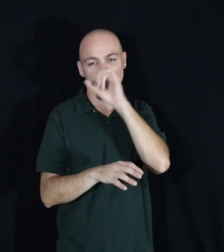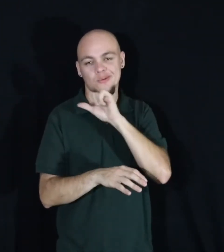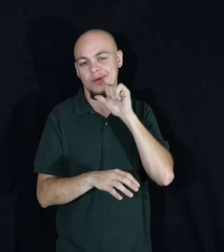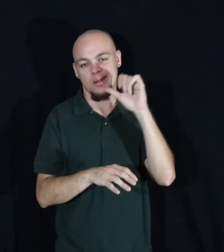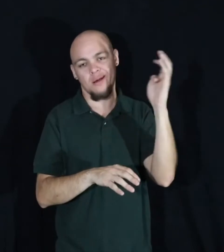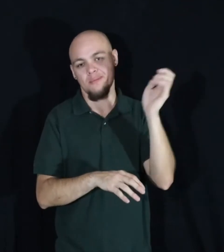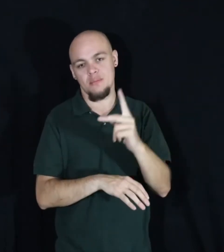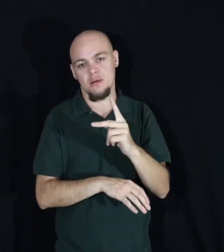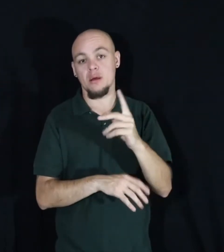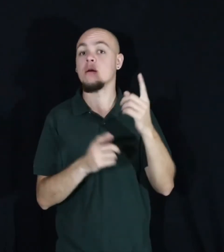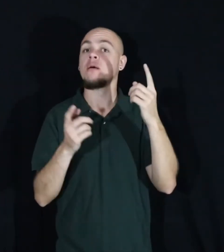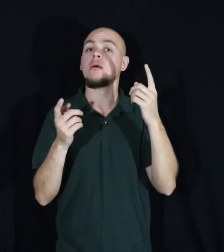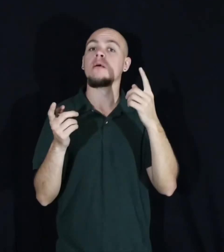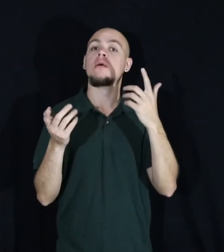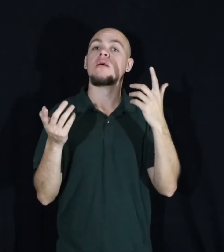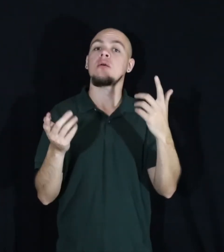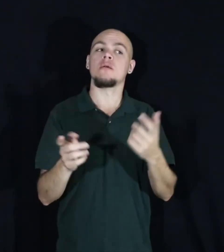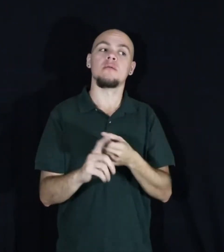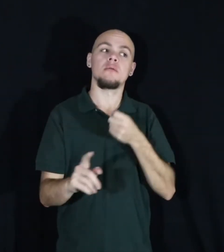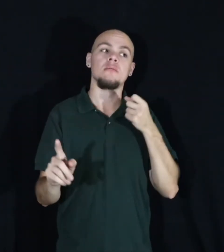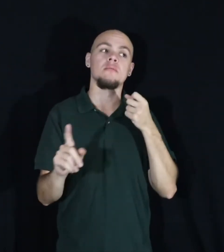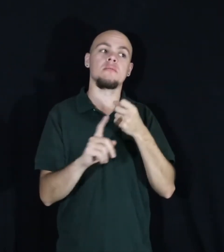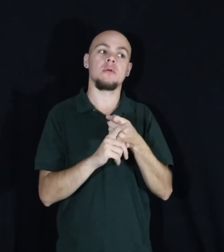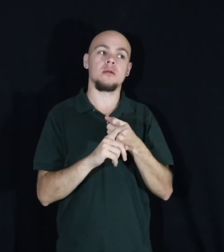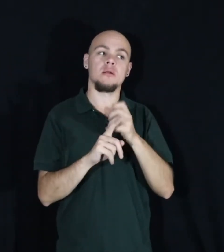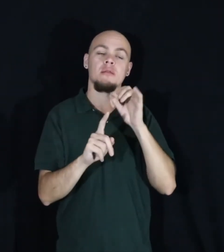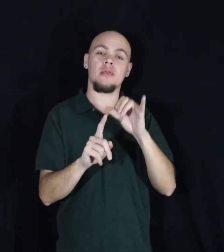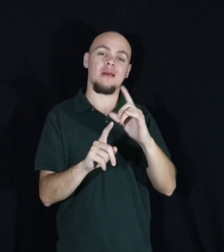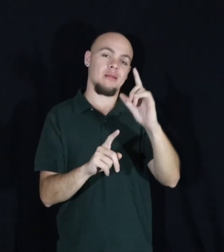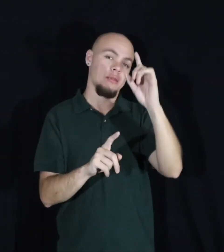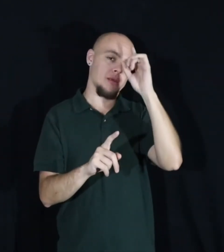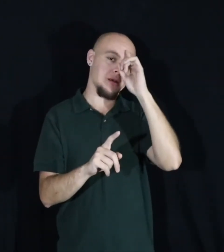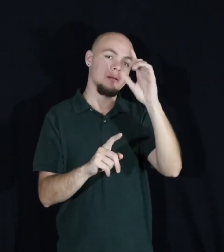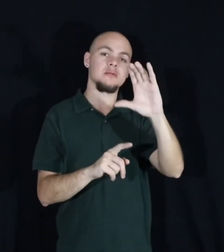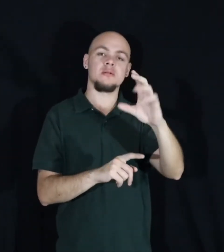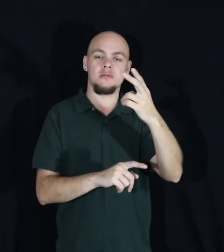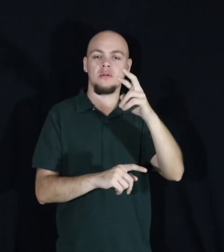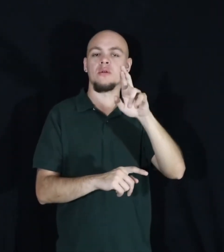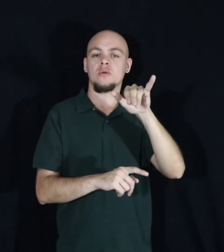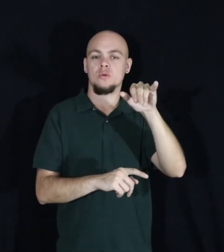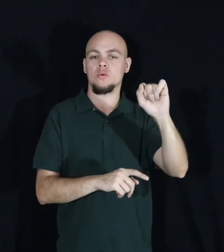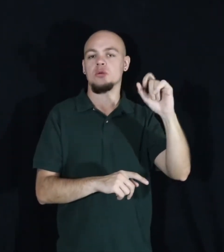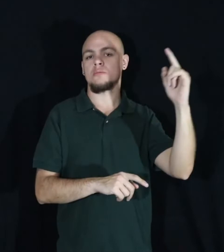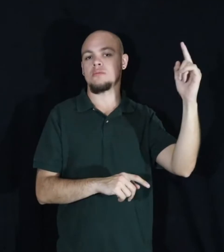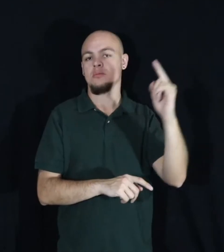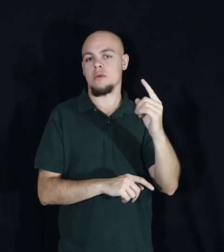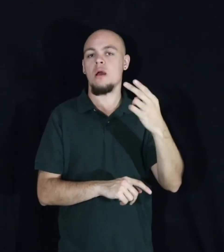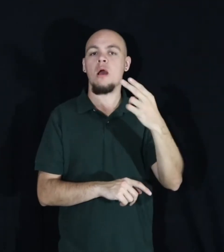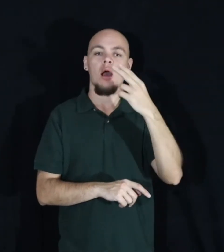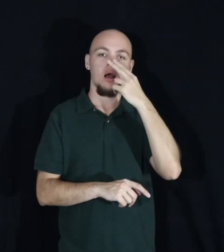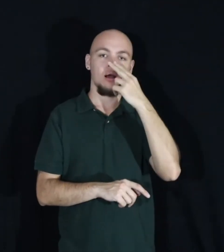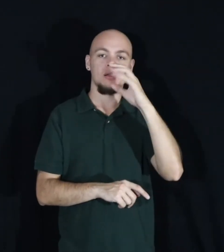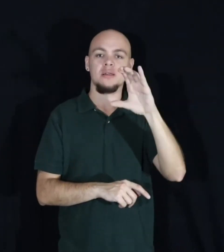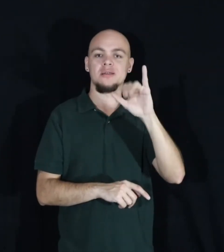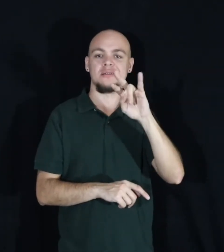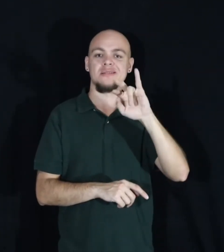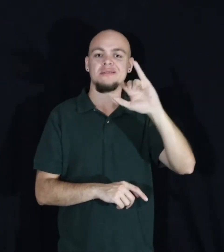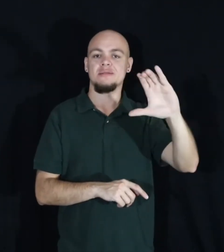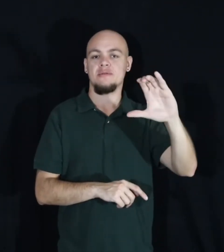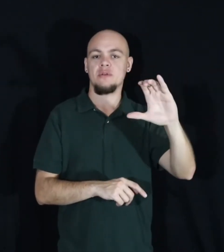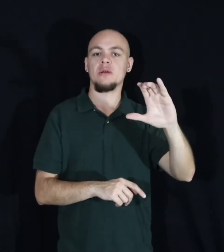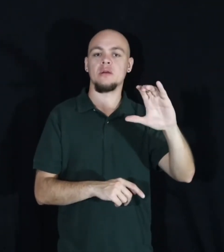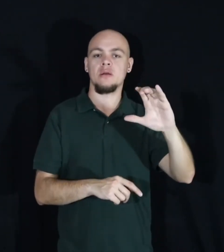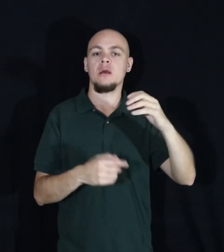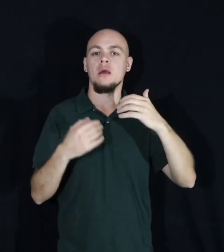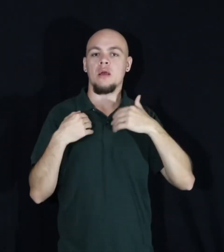But just as suddenly as I had resigned the thought, here comes Chris, with a white Honda Civic, curbside to Carrollton, waving a